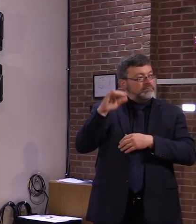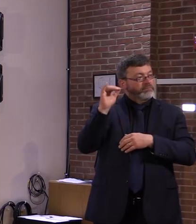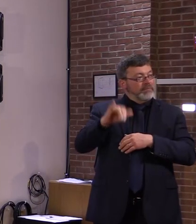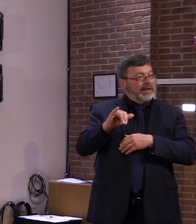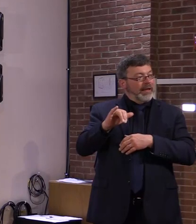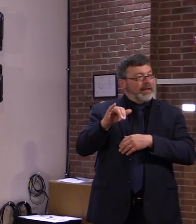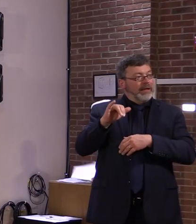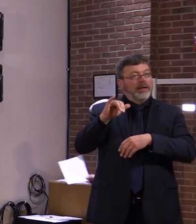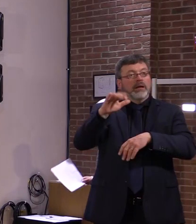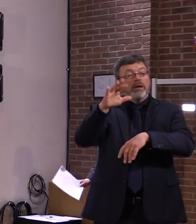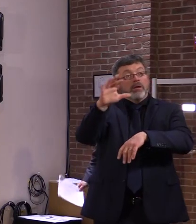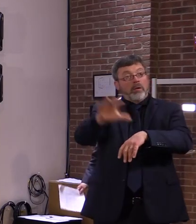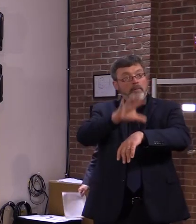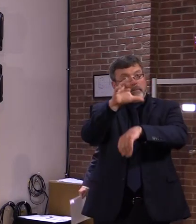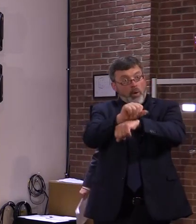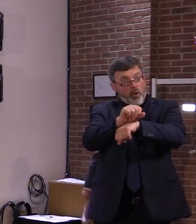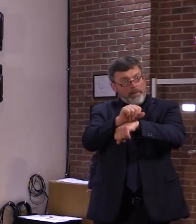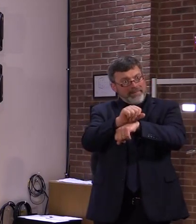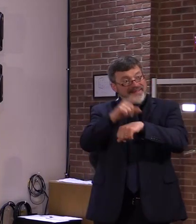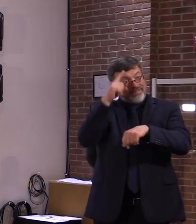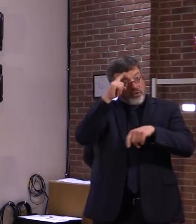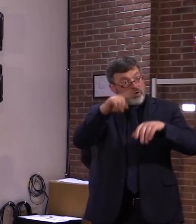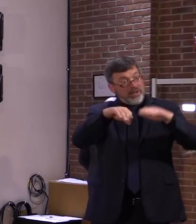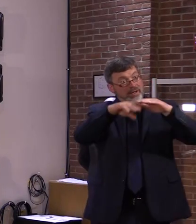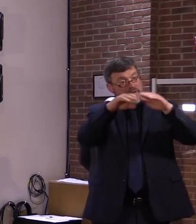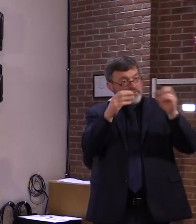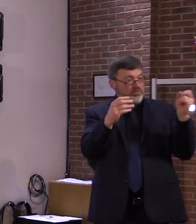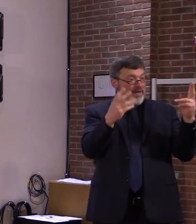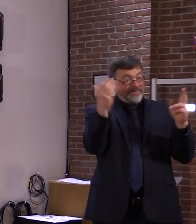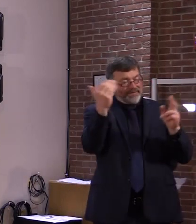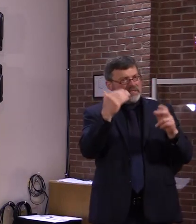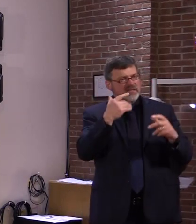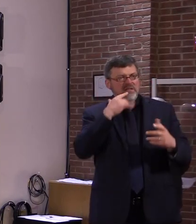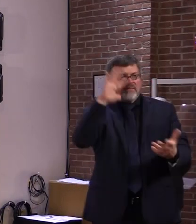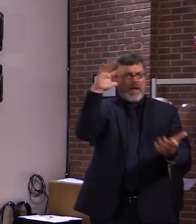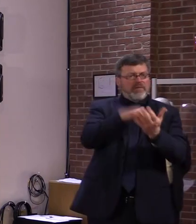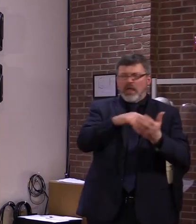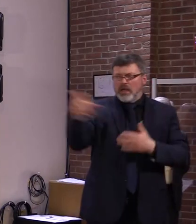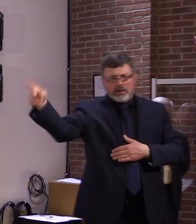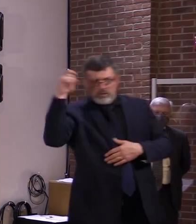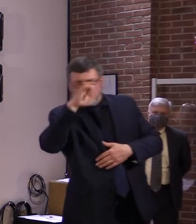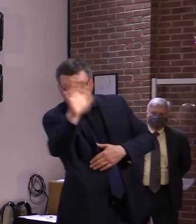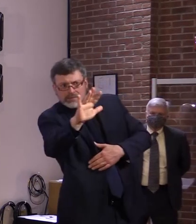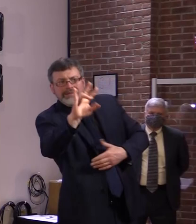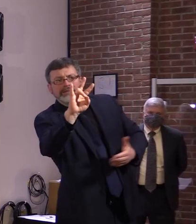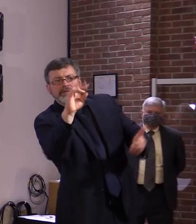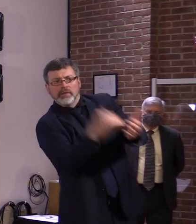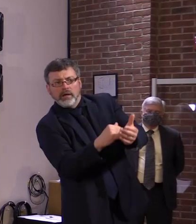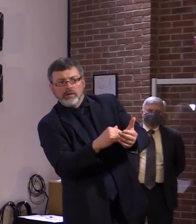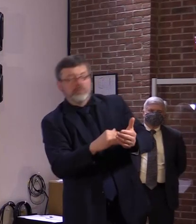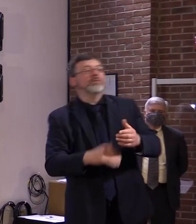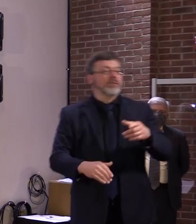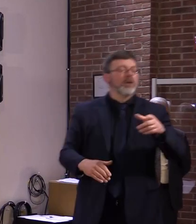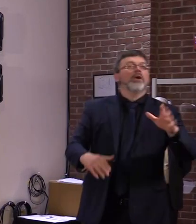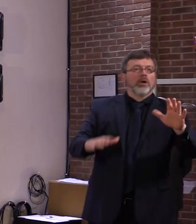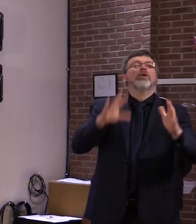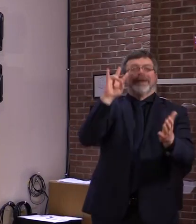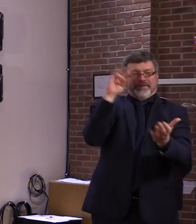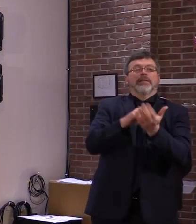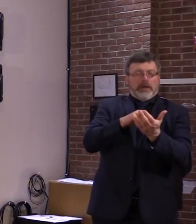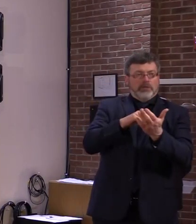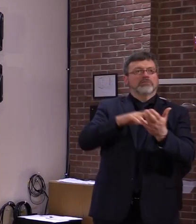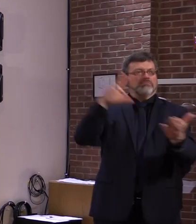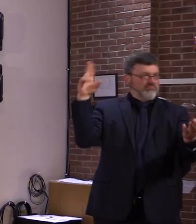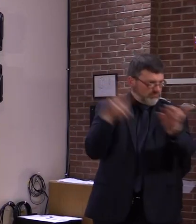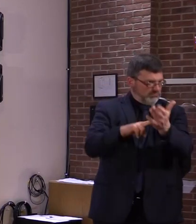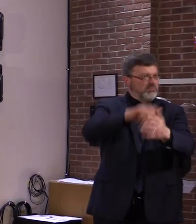it was 7,300, I believe. 73, well, there we go. Yeah. Between the ages of 12 and 15, compared to, I think